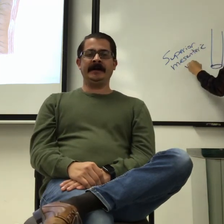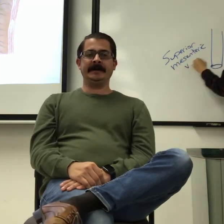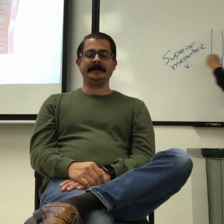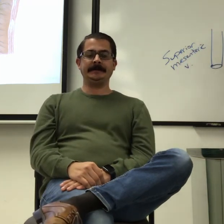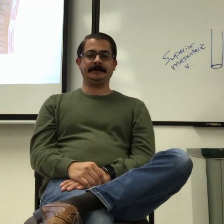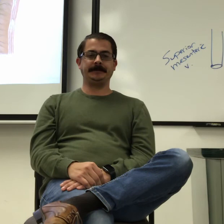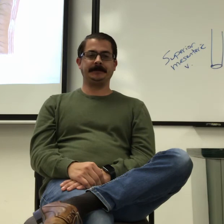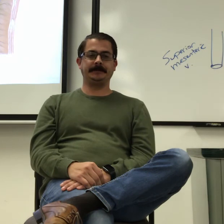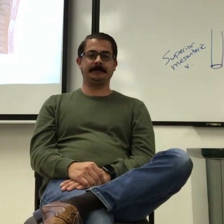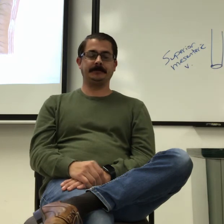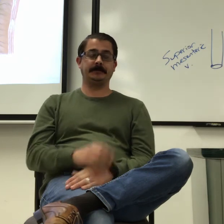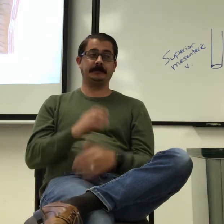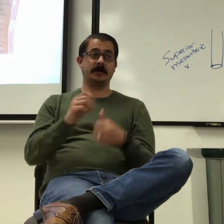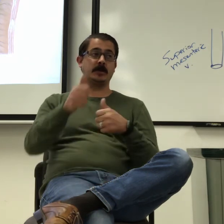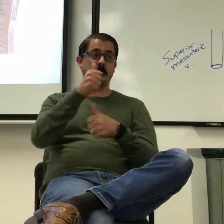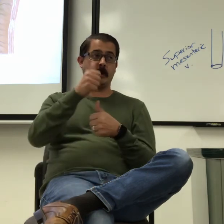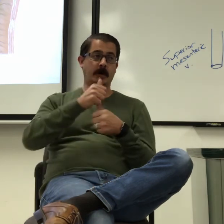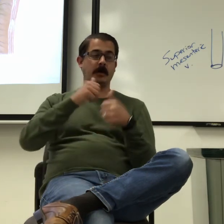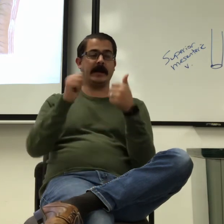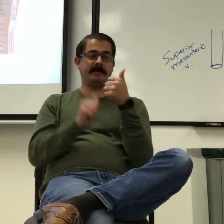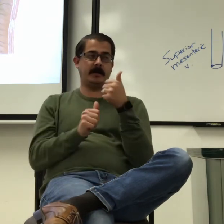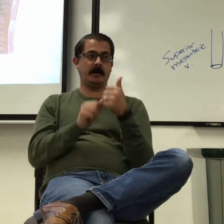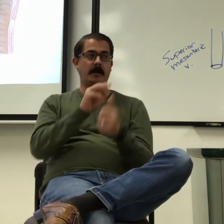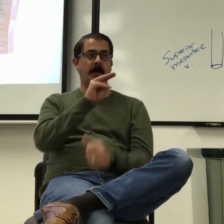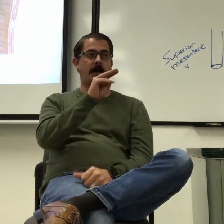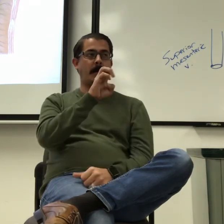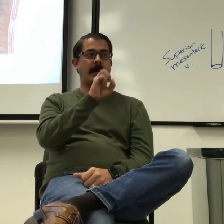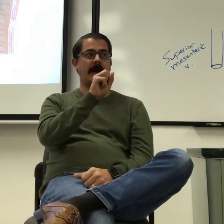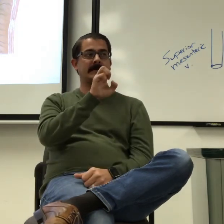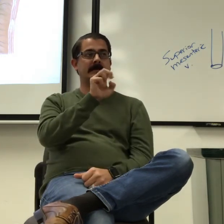Mesenteric vein. And this one is inferior.